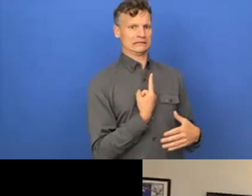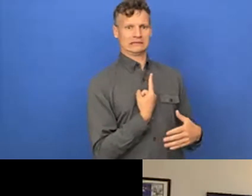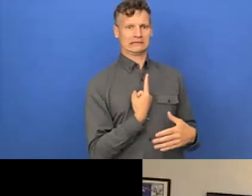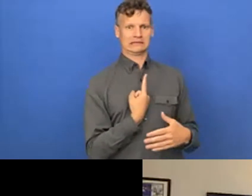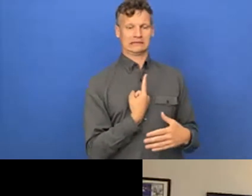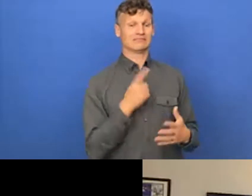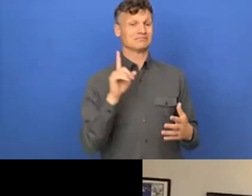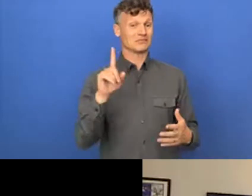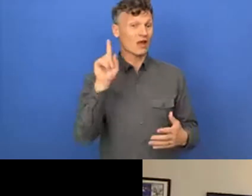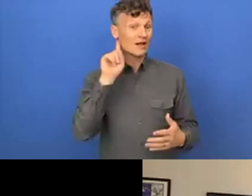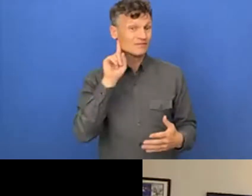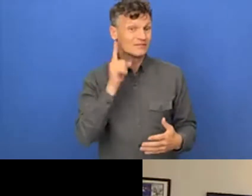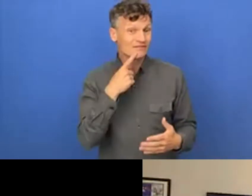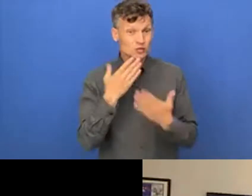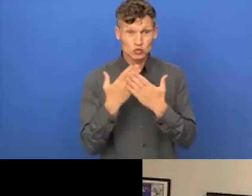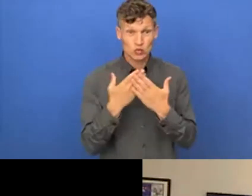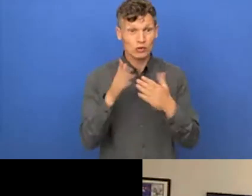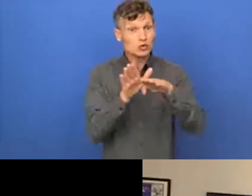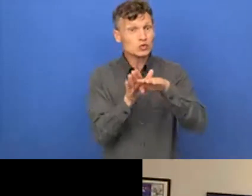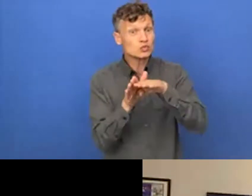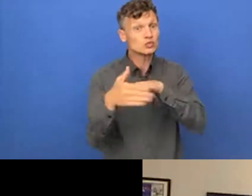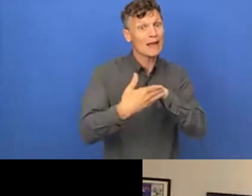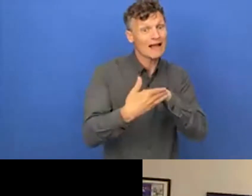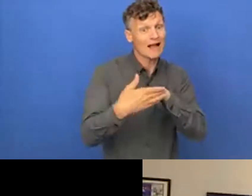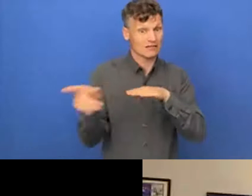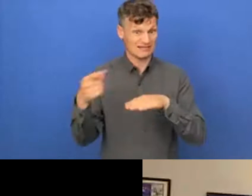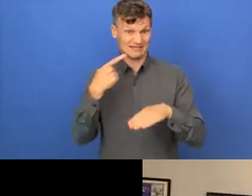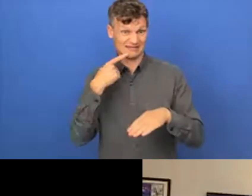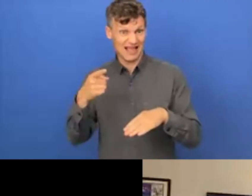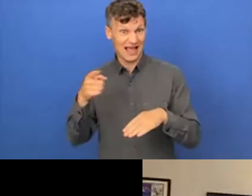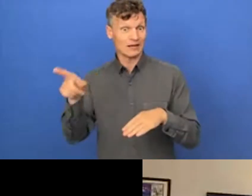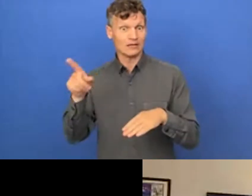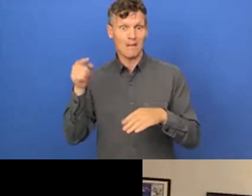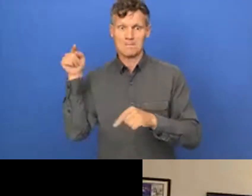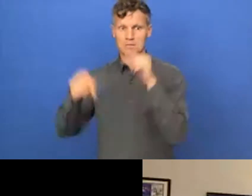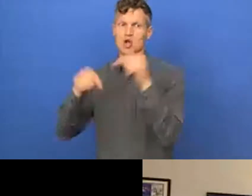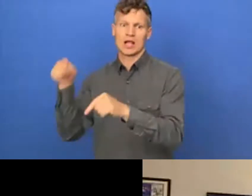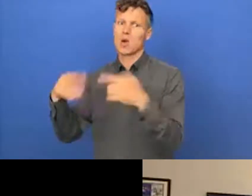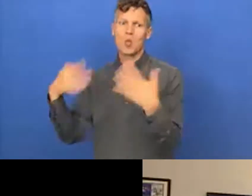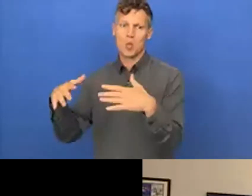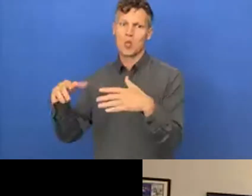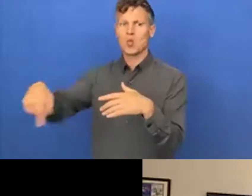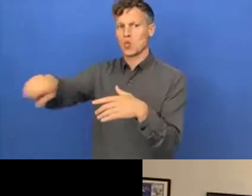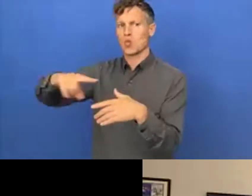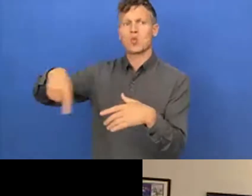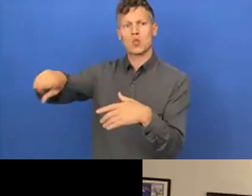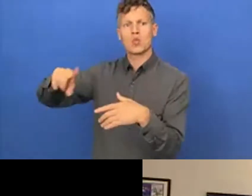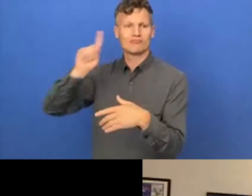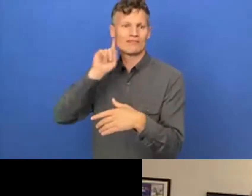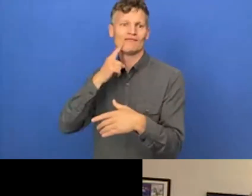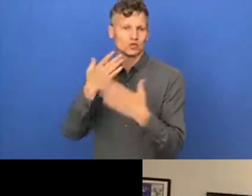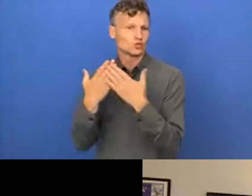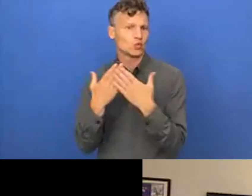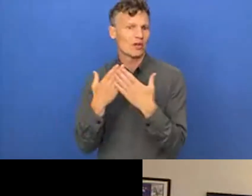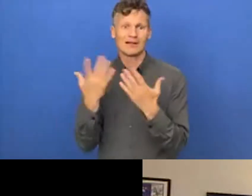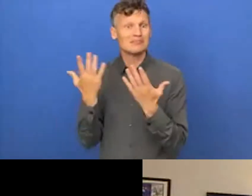school in Jamaica, for example, talked about bullying happening within their school among students who did not understand, say, Jamaican